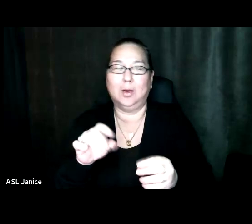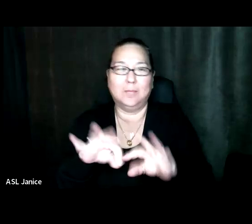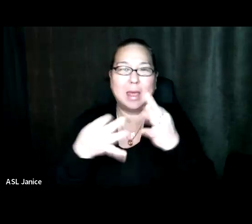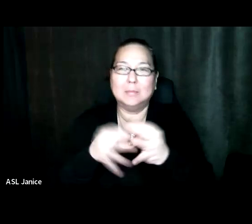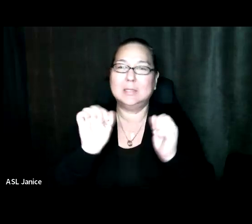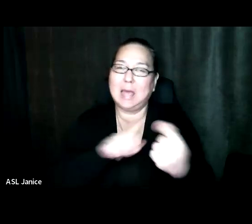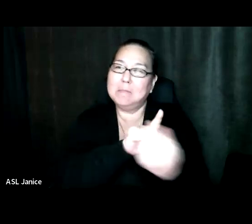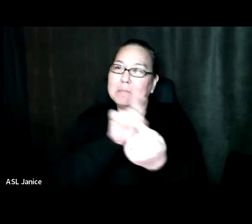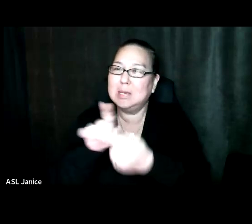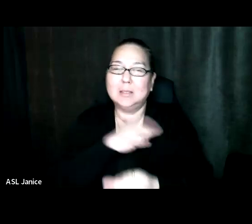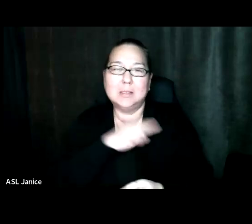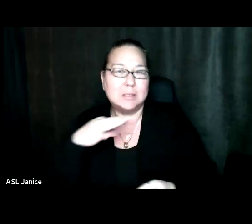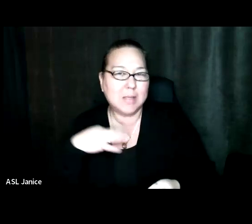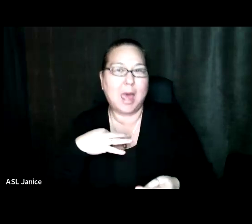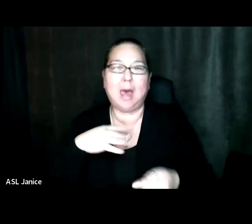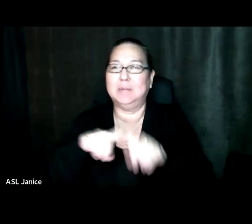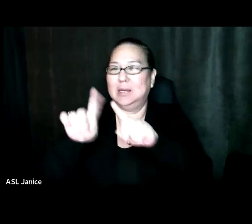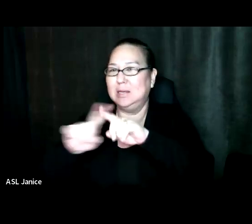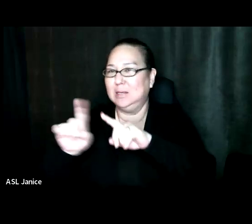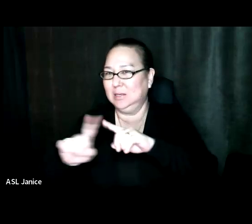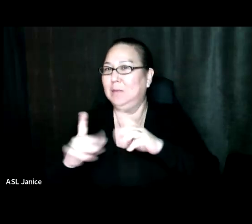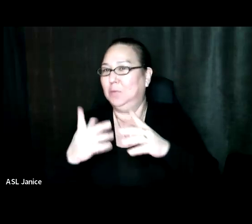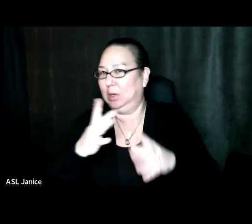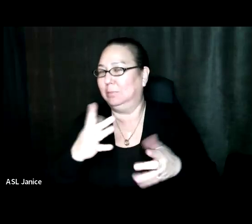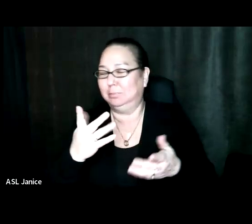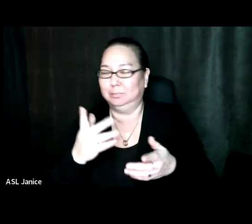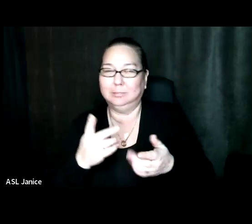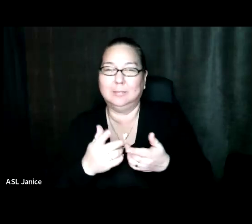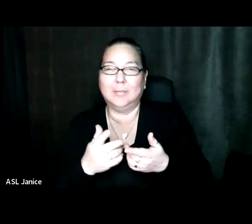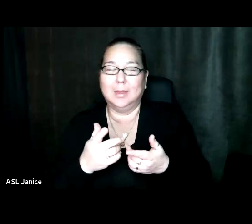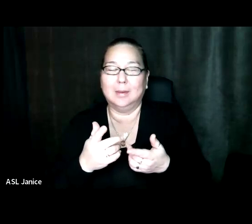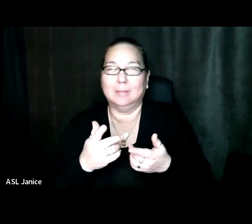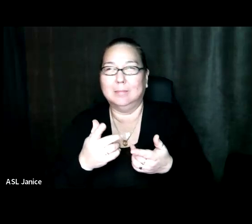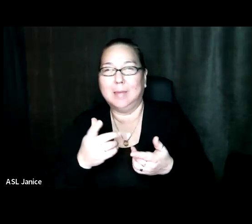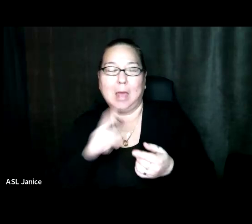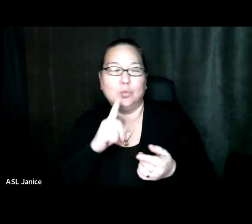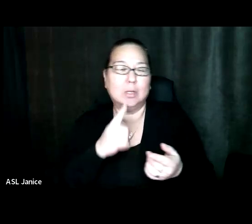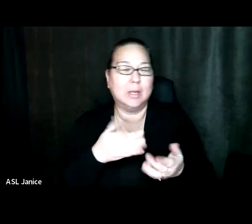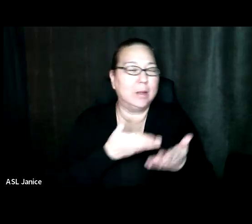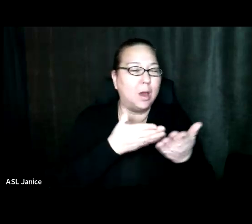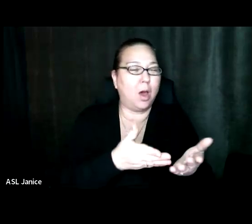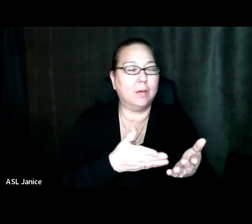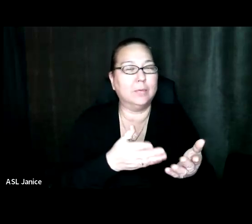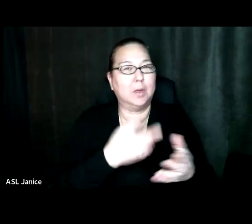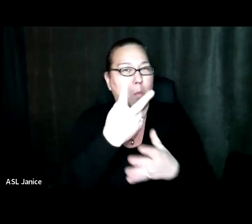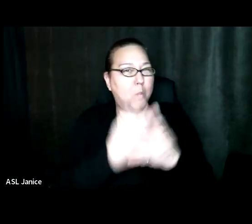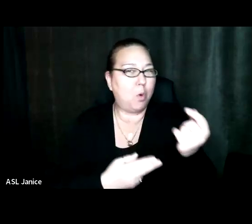get a chance to ask questions about the various programs. So, schools try to offer a combination of virtual and